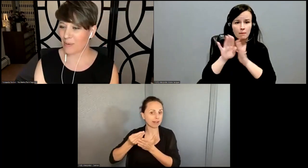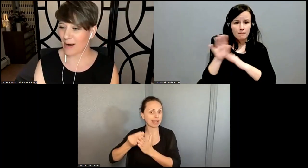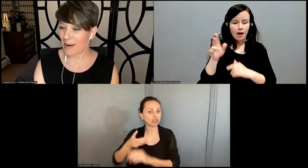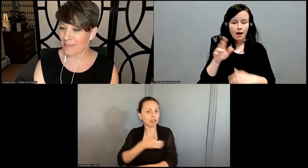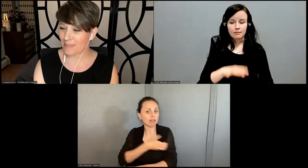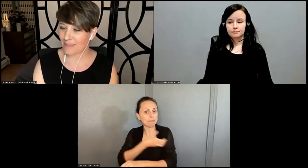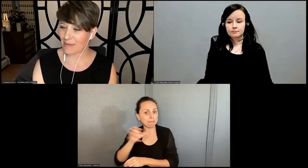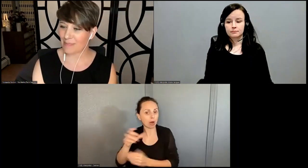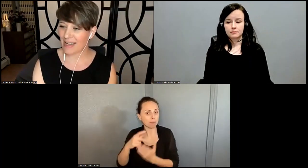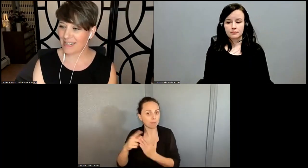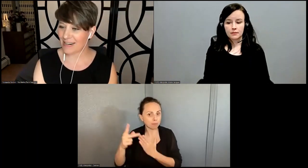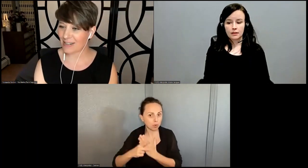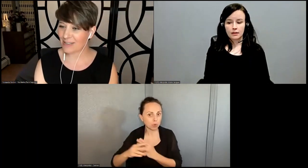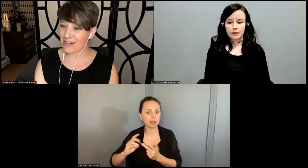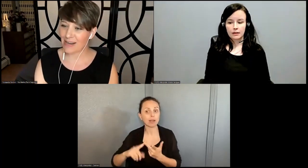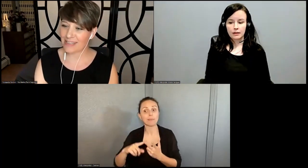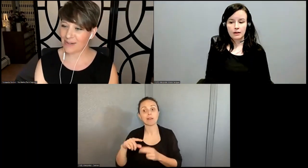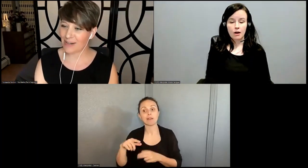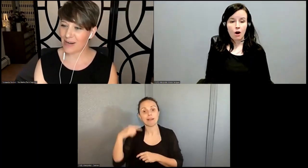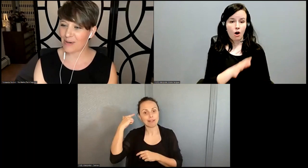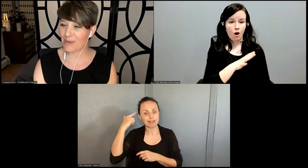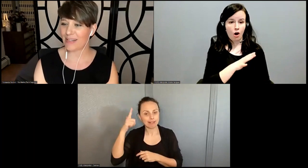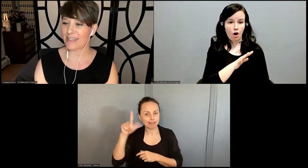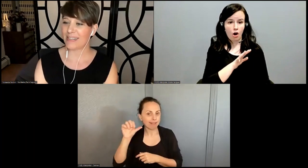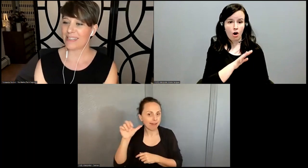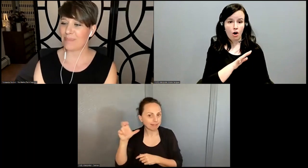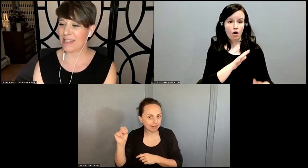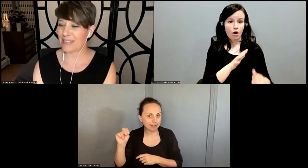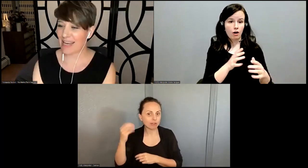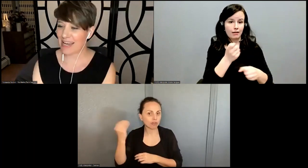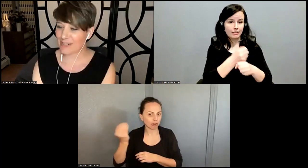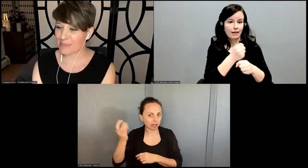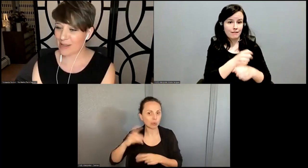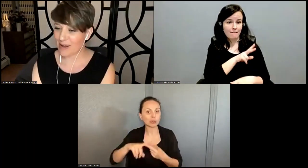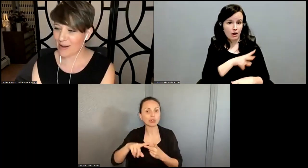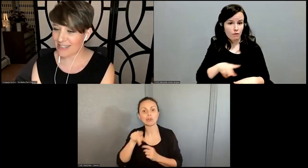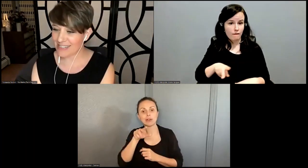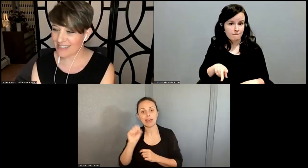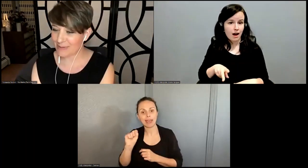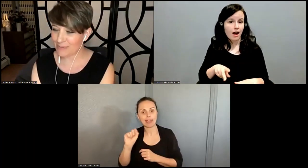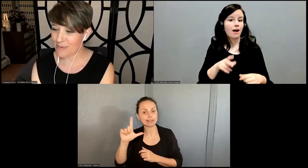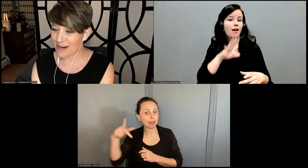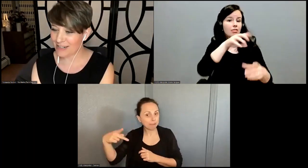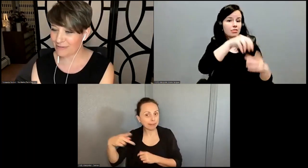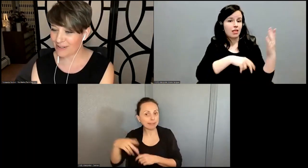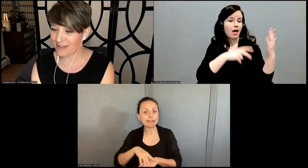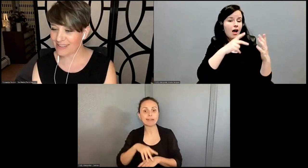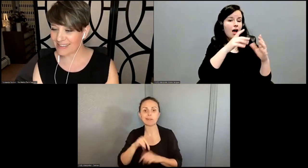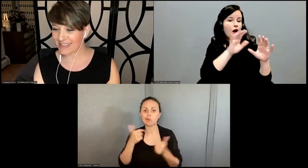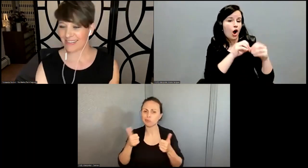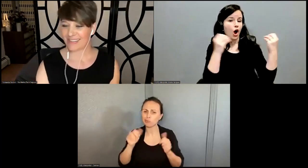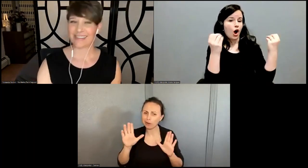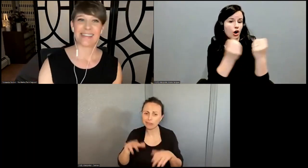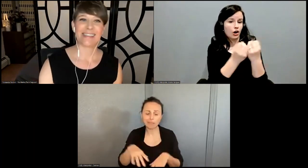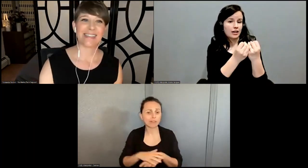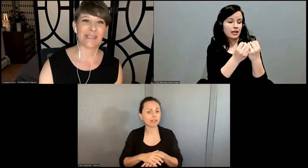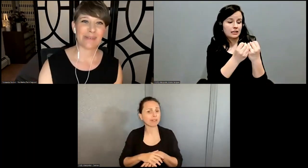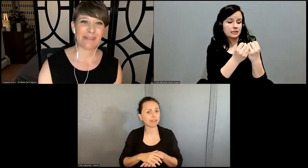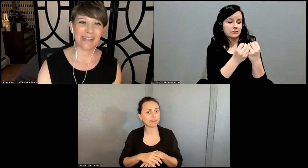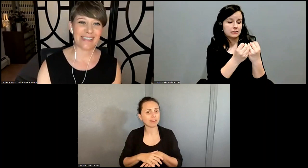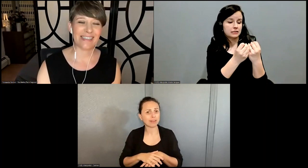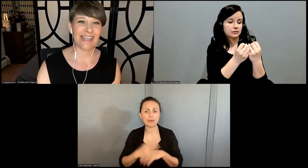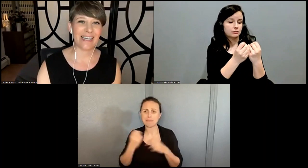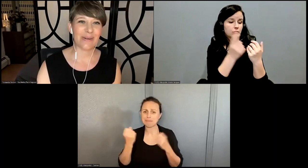empowerment program, from London, Ontario, speech language pathologist, wonderful.